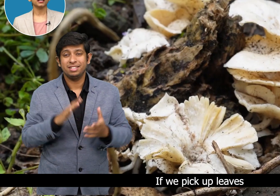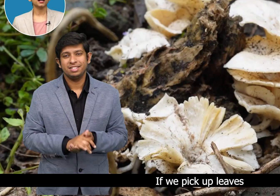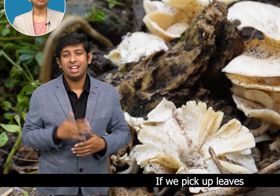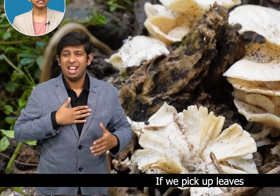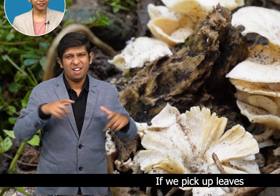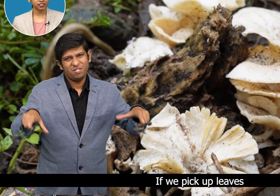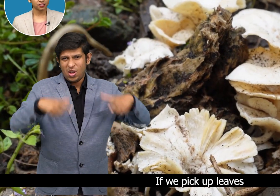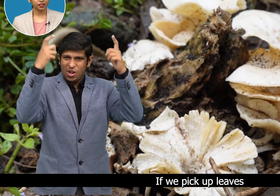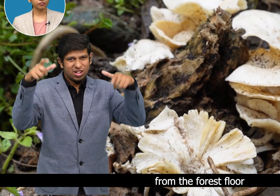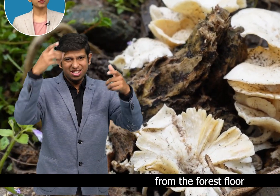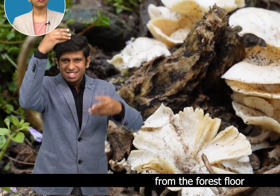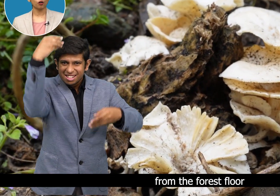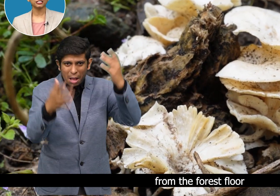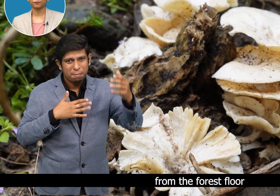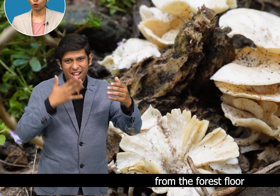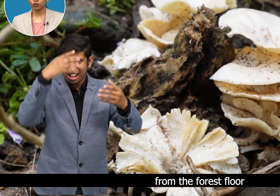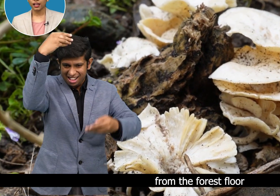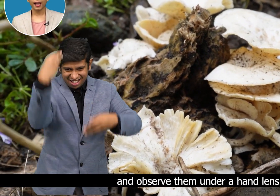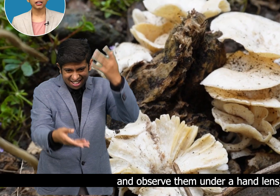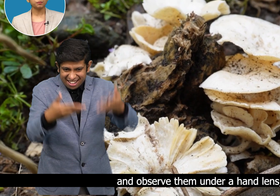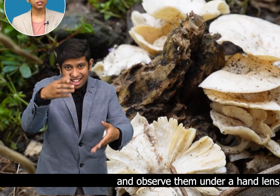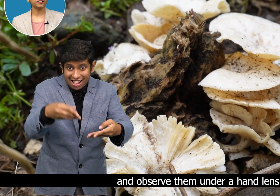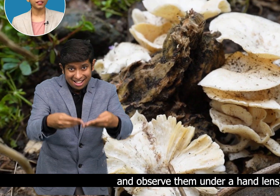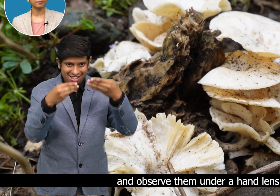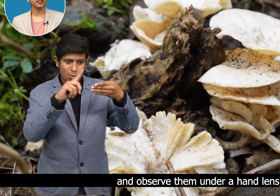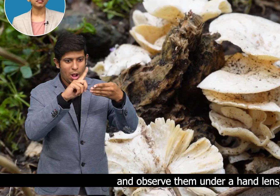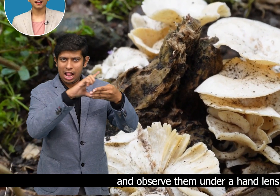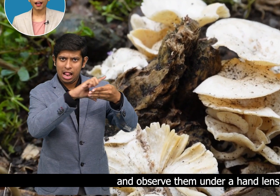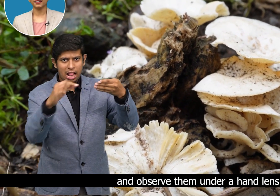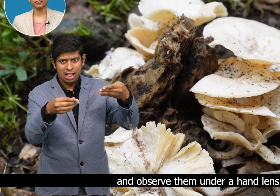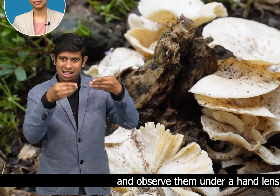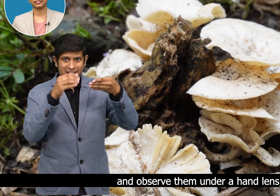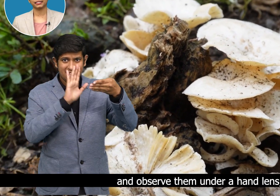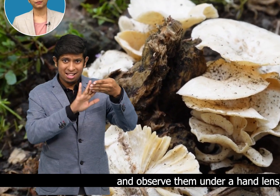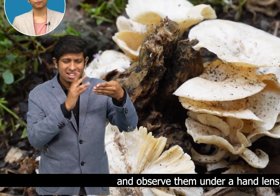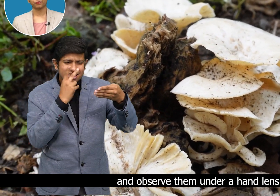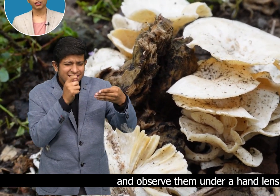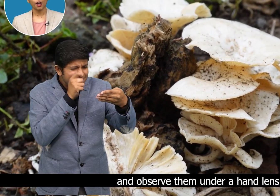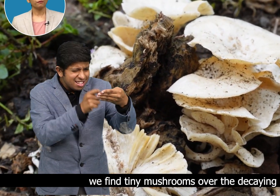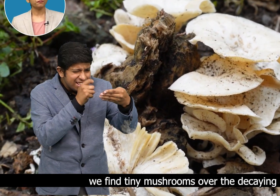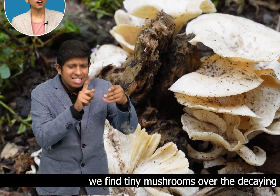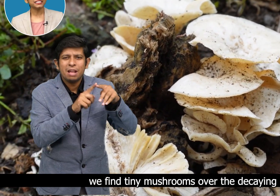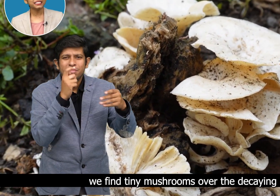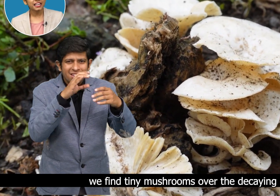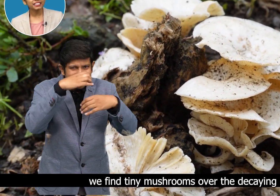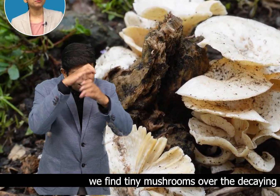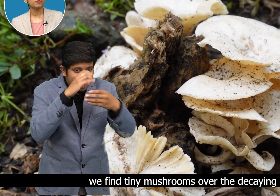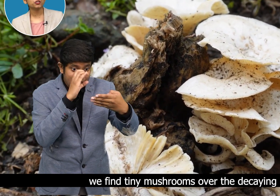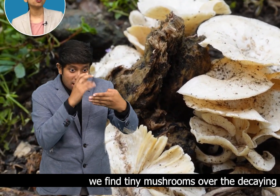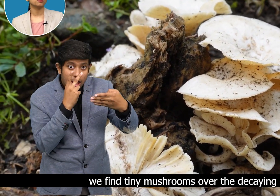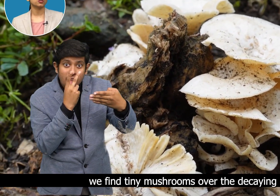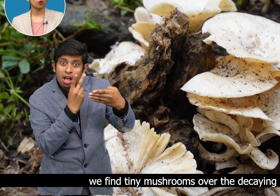If we pick up leaves from the forest floor and observe them under a hand lens, we find